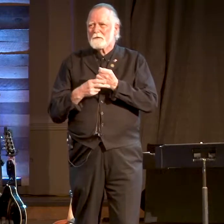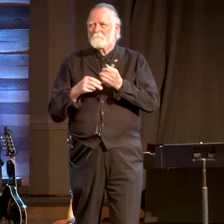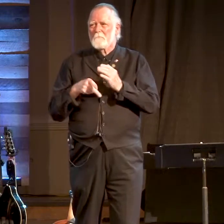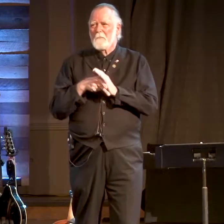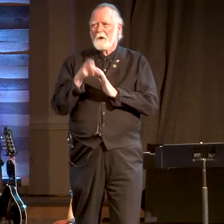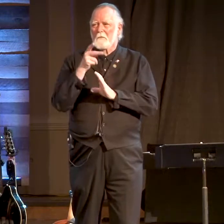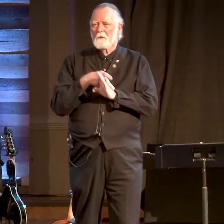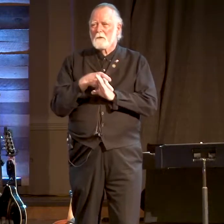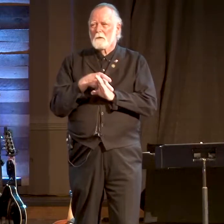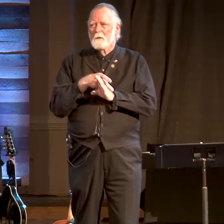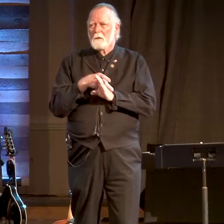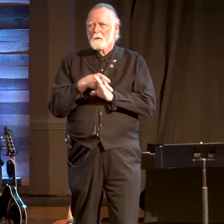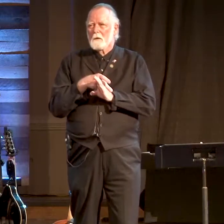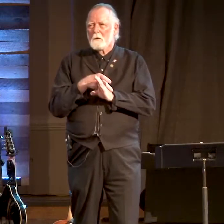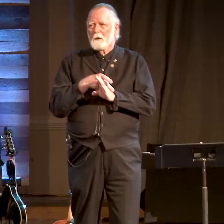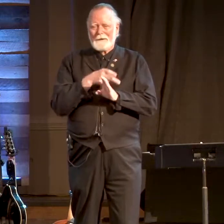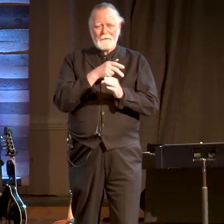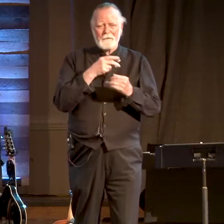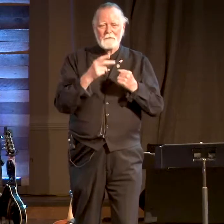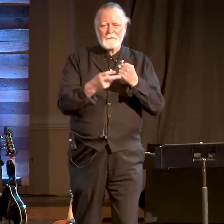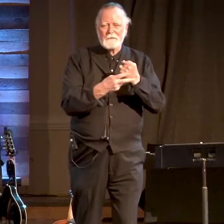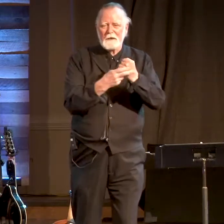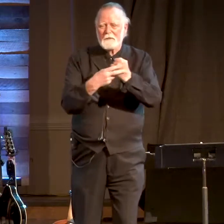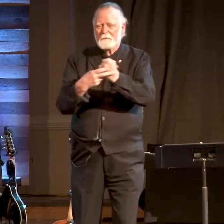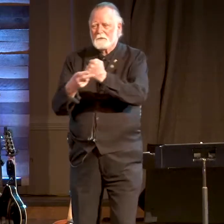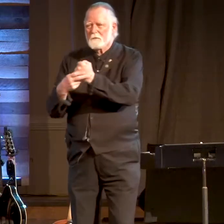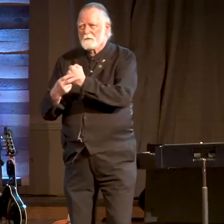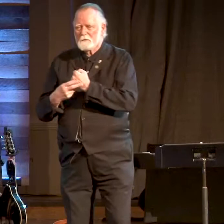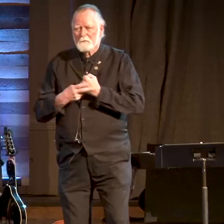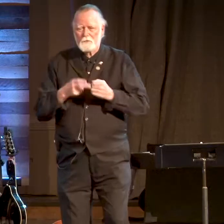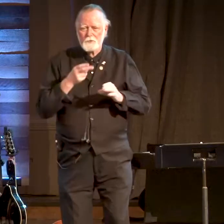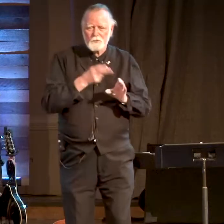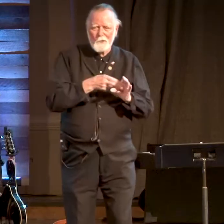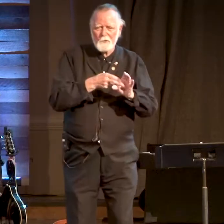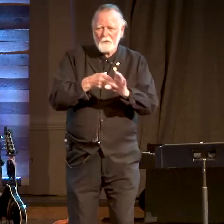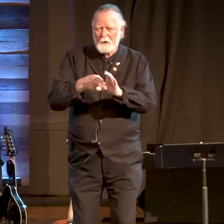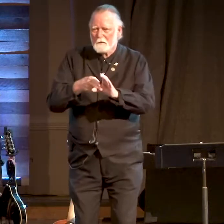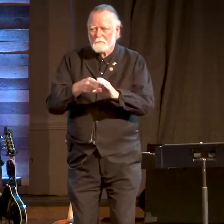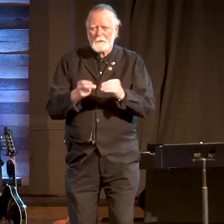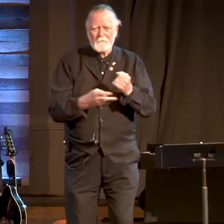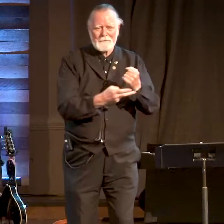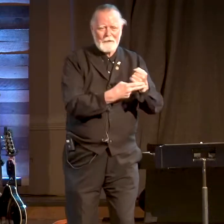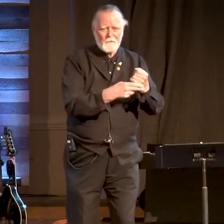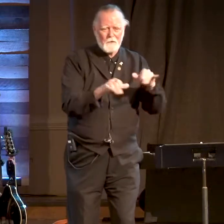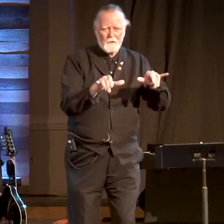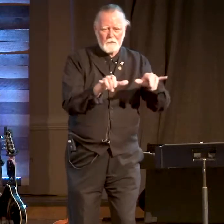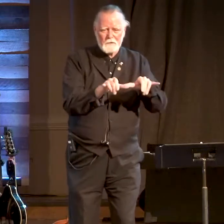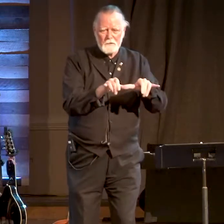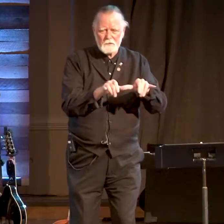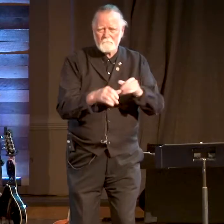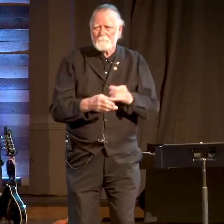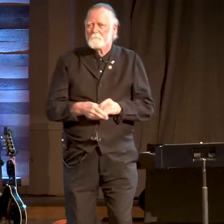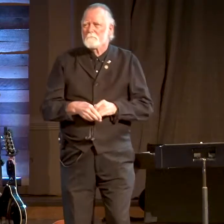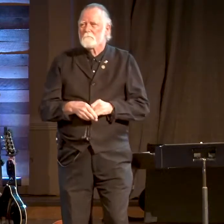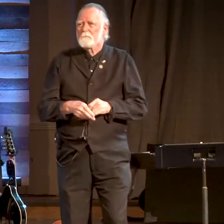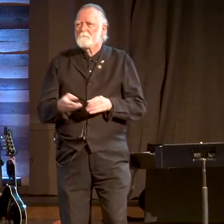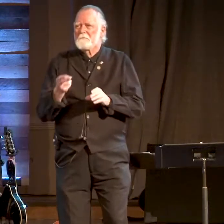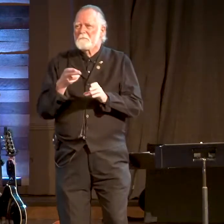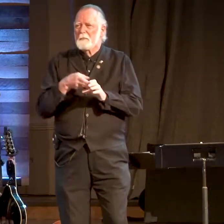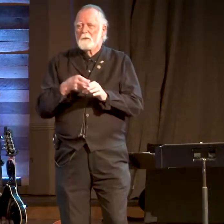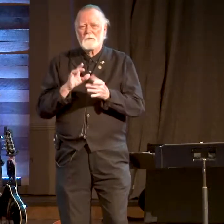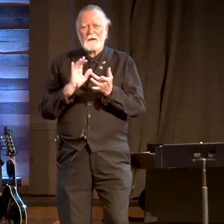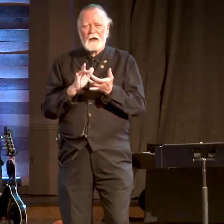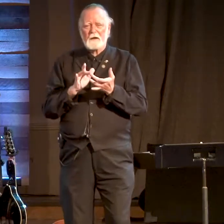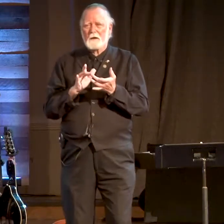been around others who've been sick, please refrain from joining us at this time. For additional information, you can